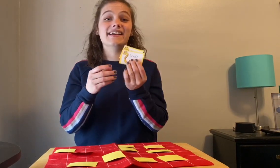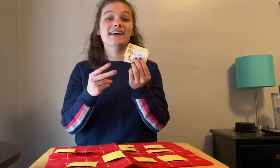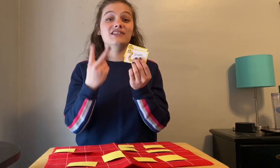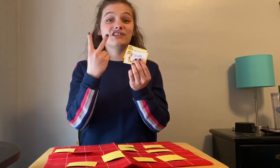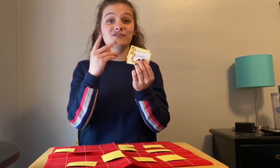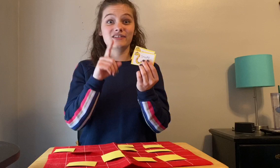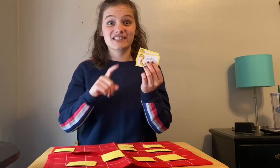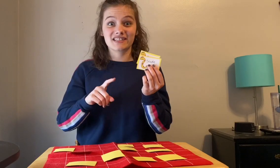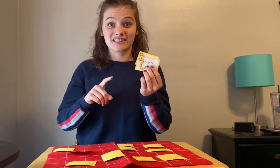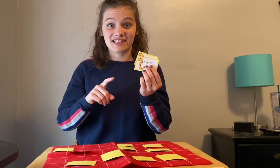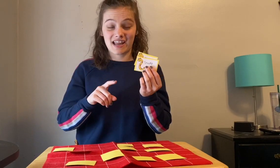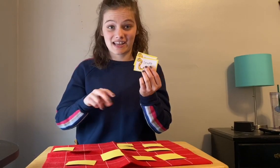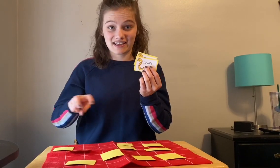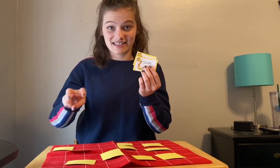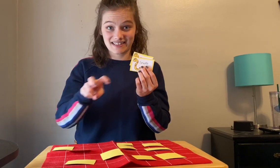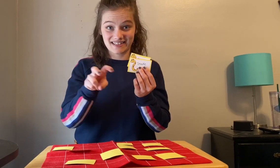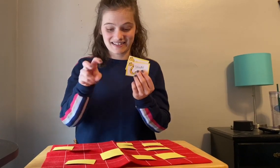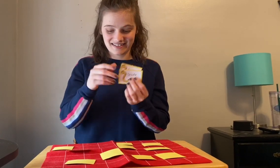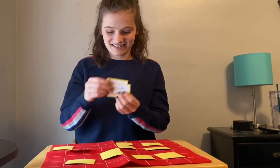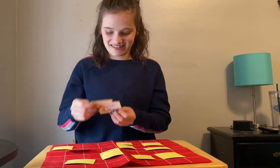and 2 snakes.